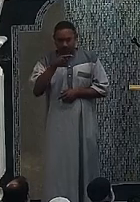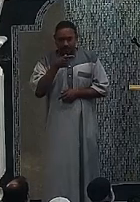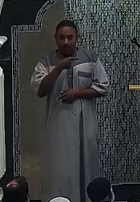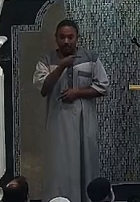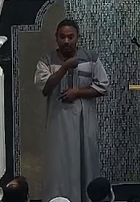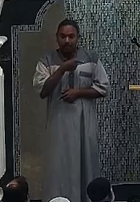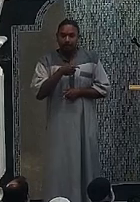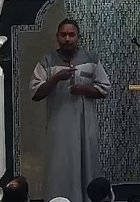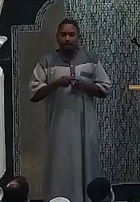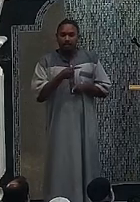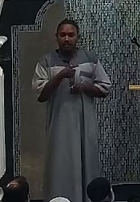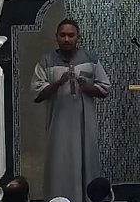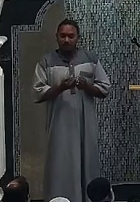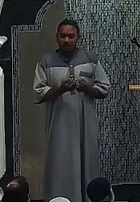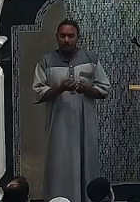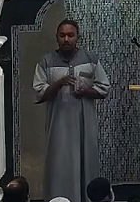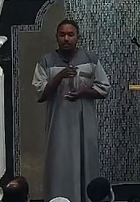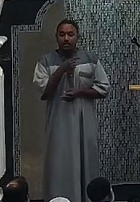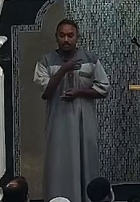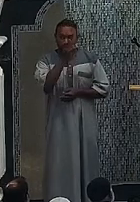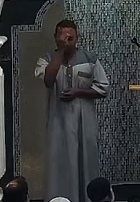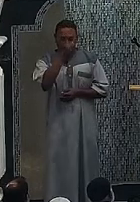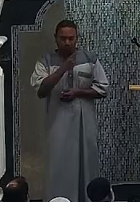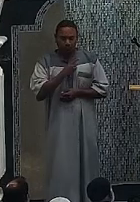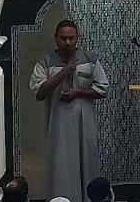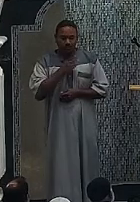So we had nowhere to turn.